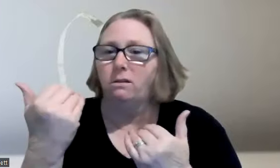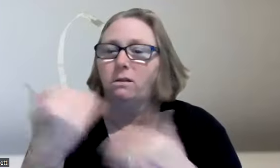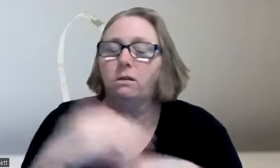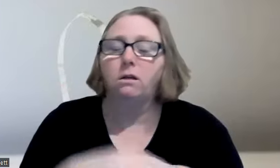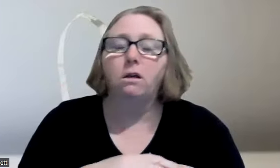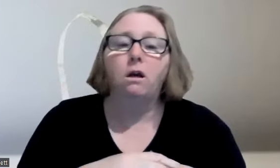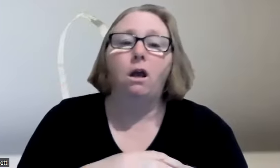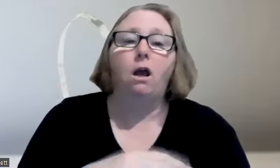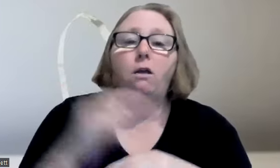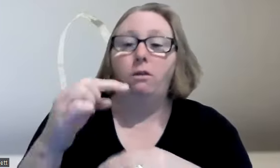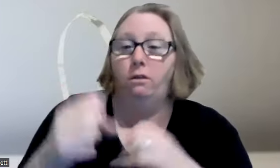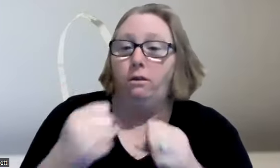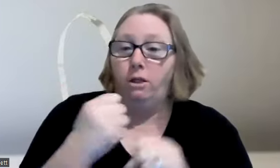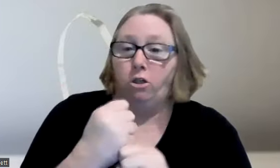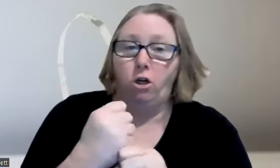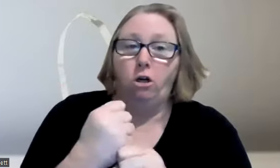expect this year.